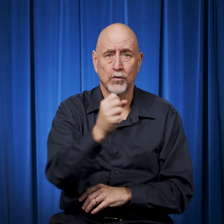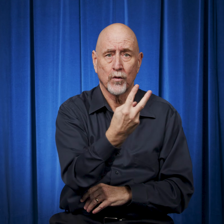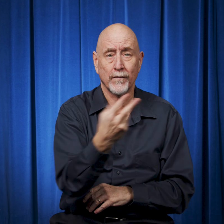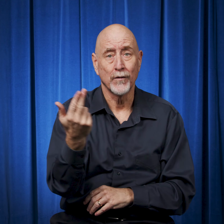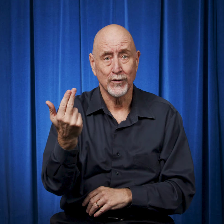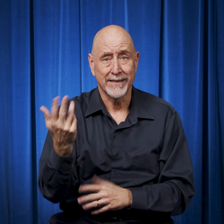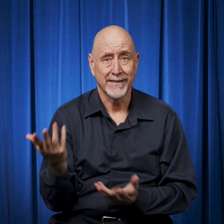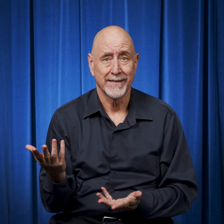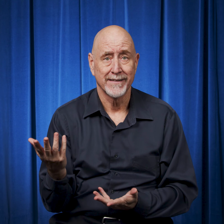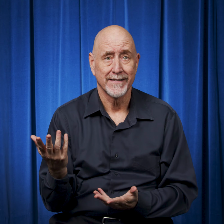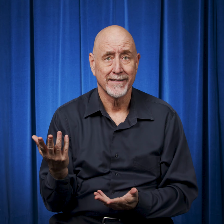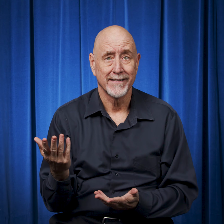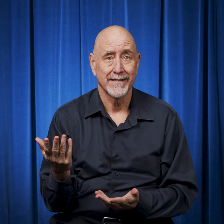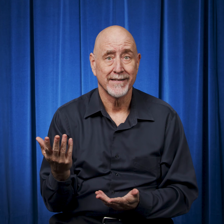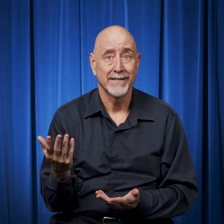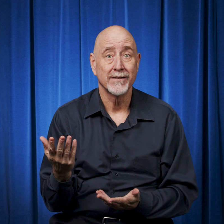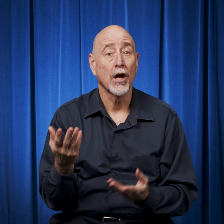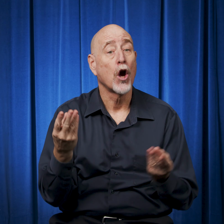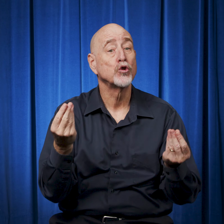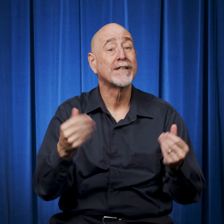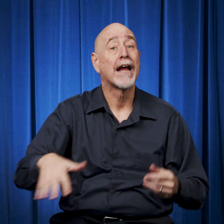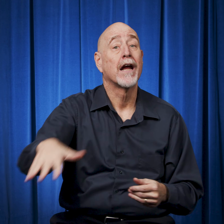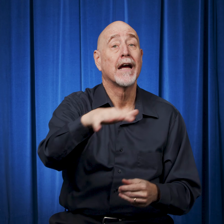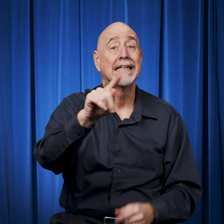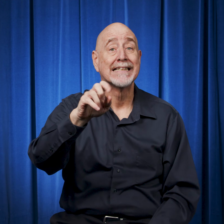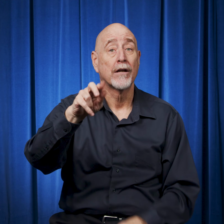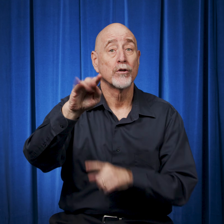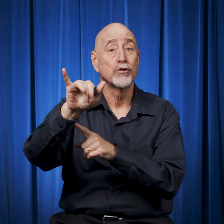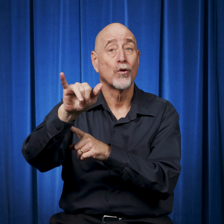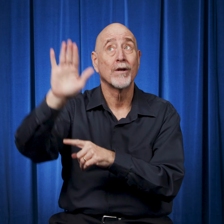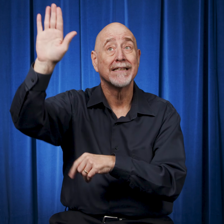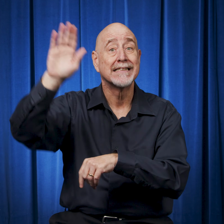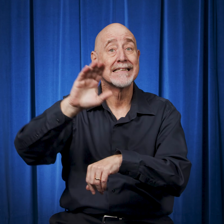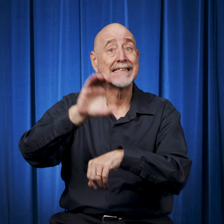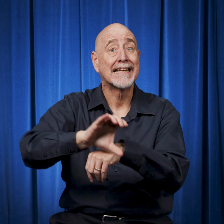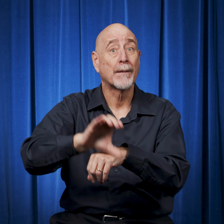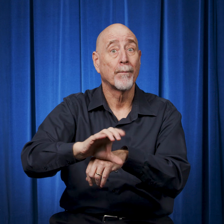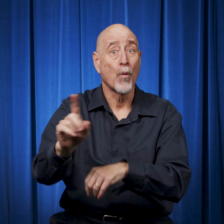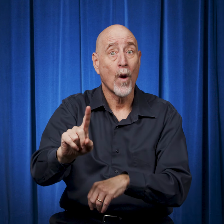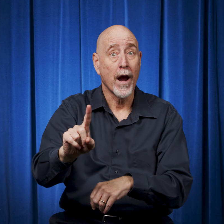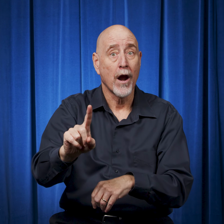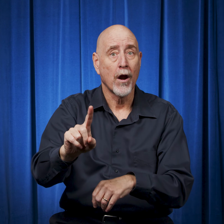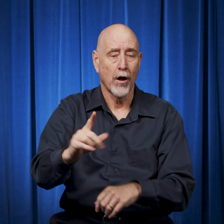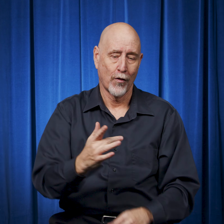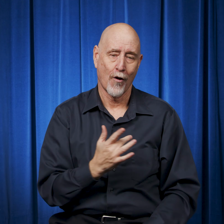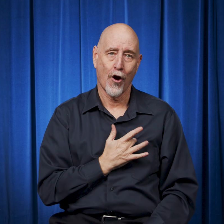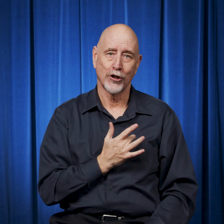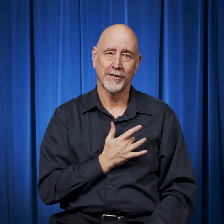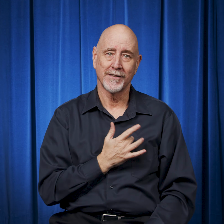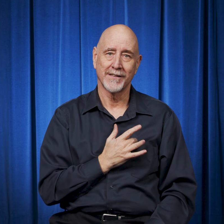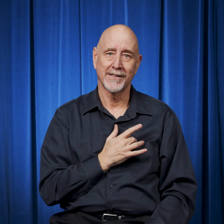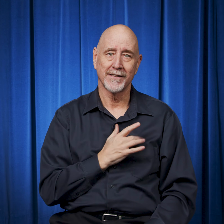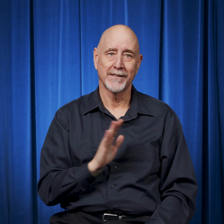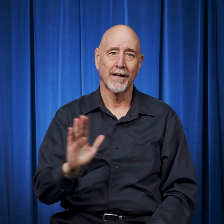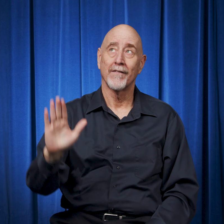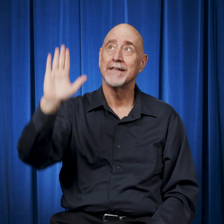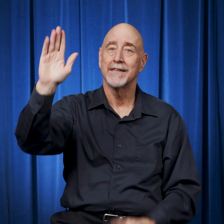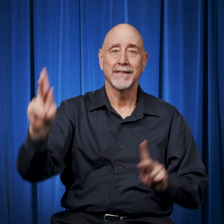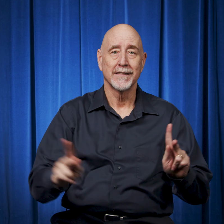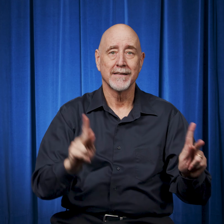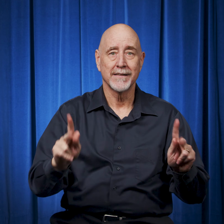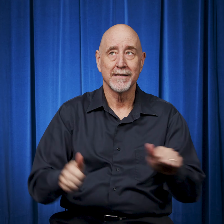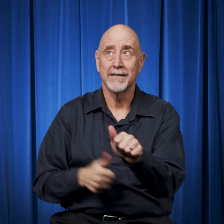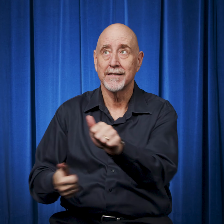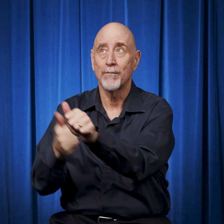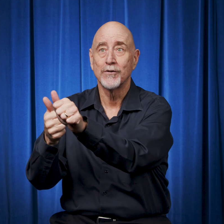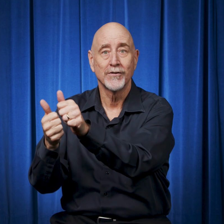13. So the territory of the kingdom is found among the hearts of the disciples because